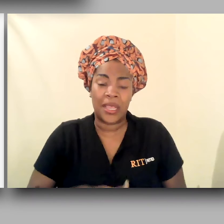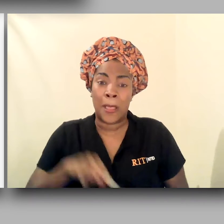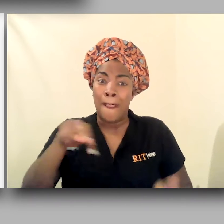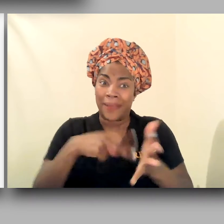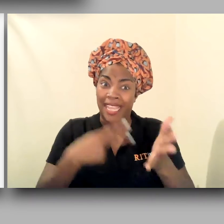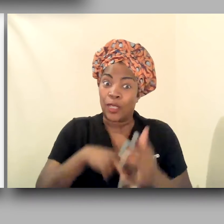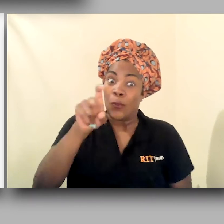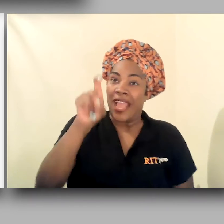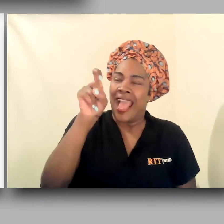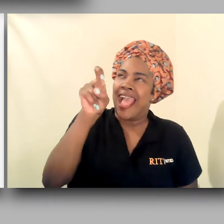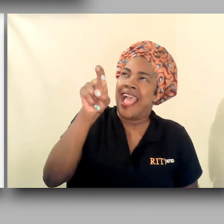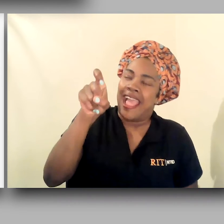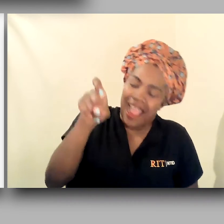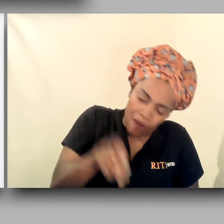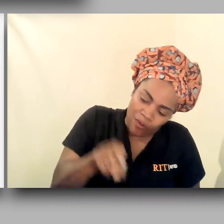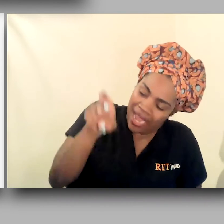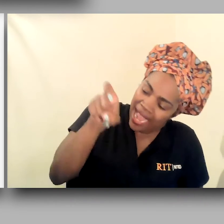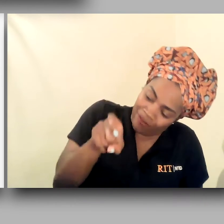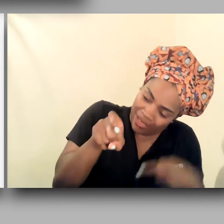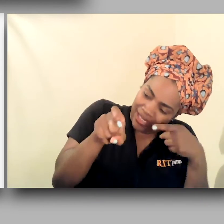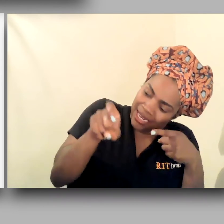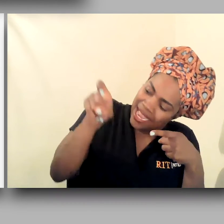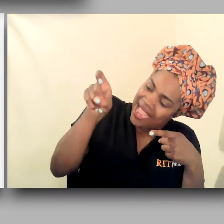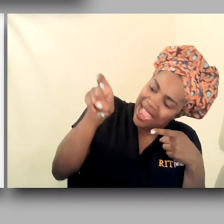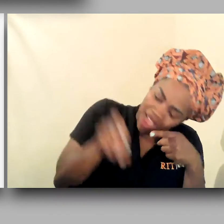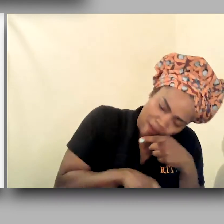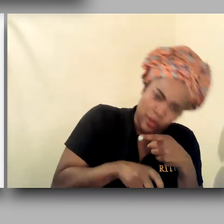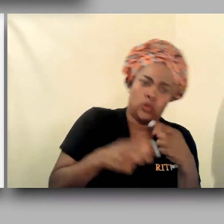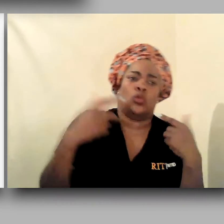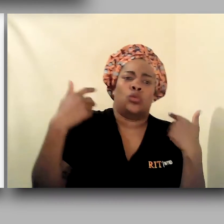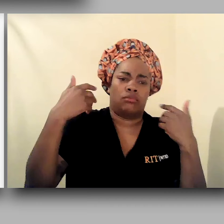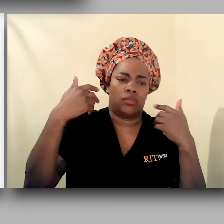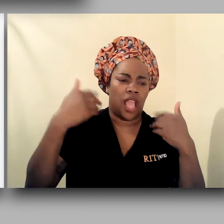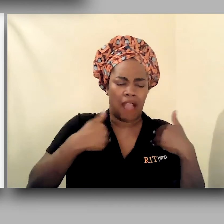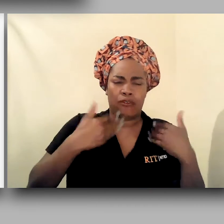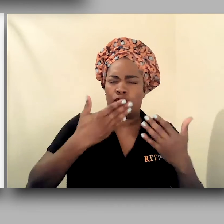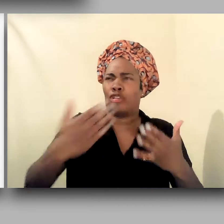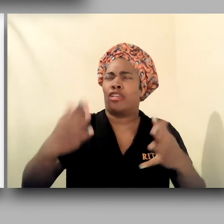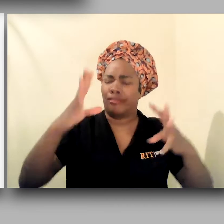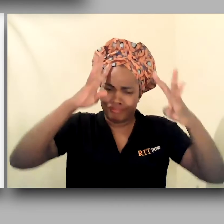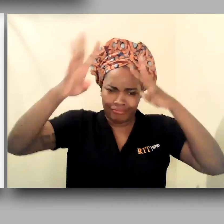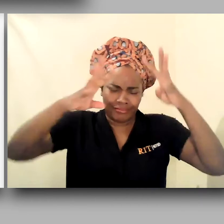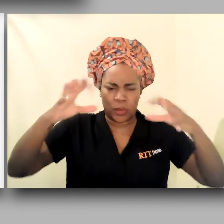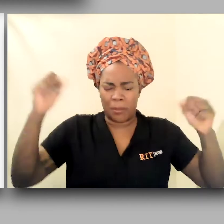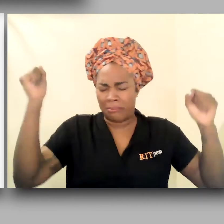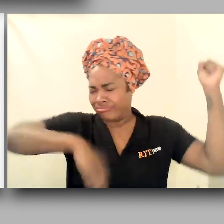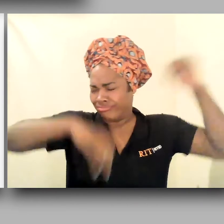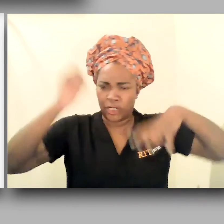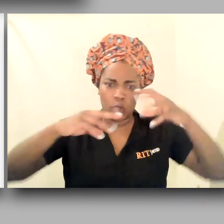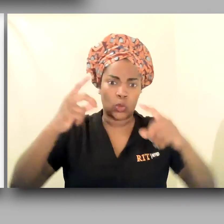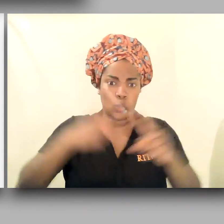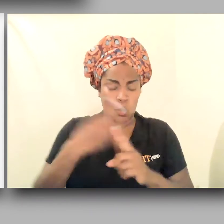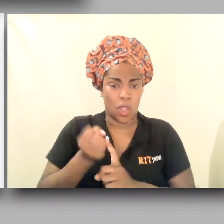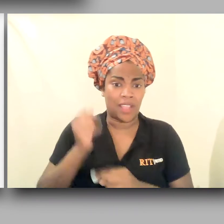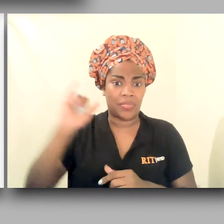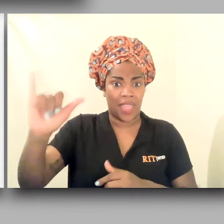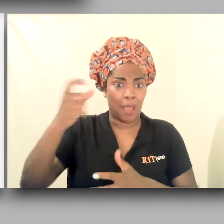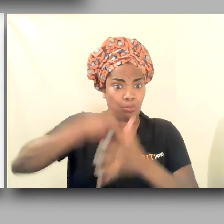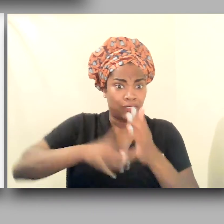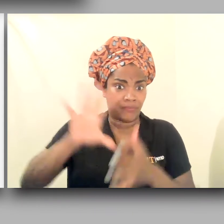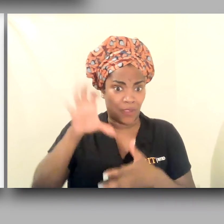have to be very creative to win that prize, to get the